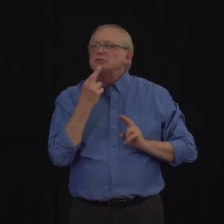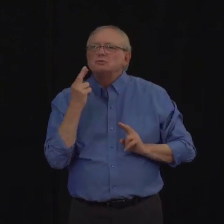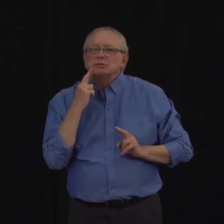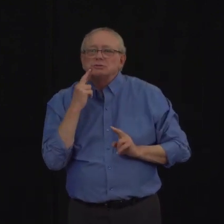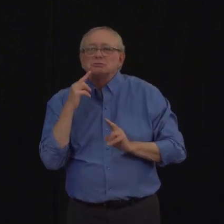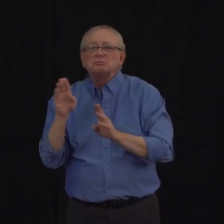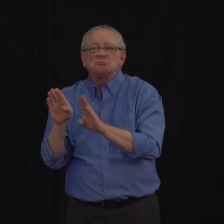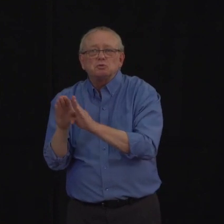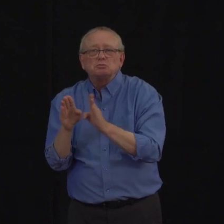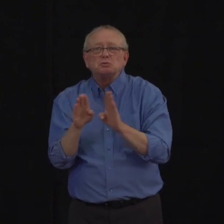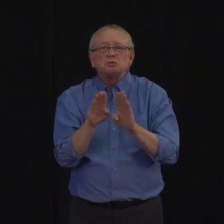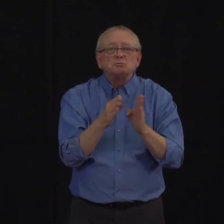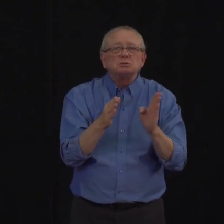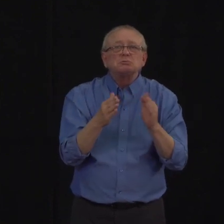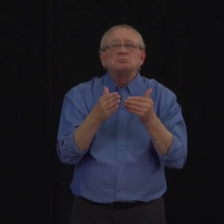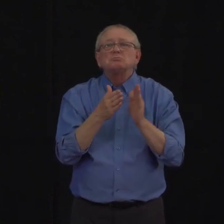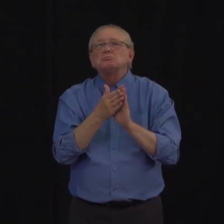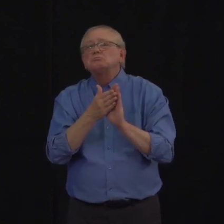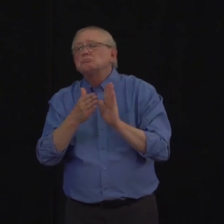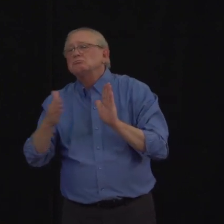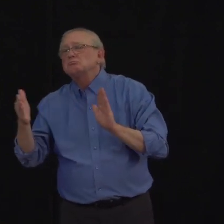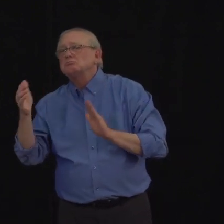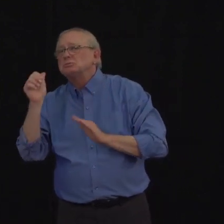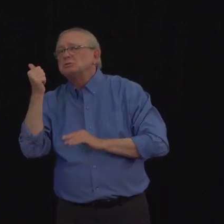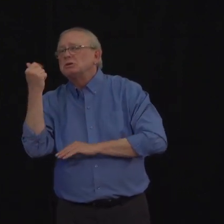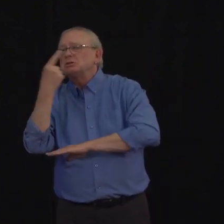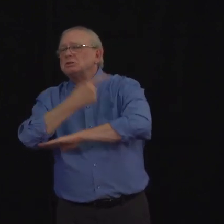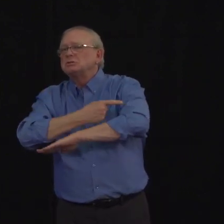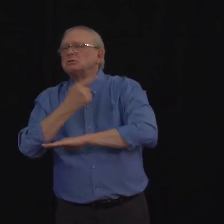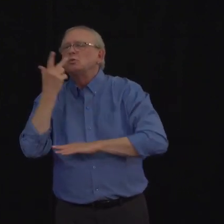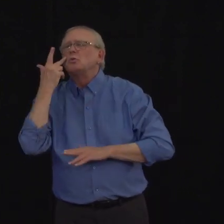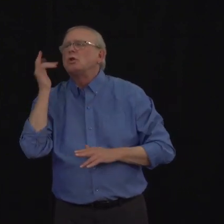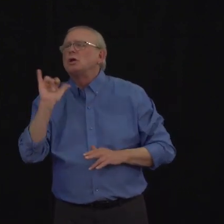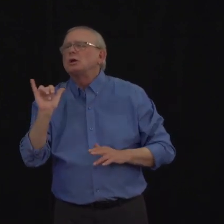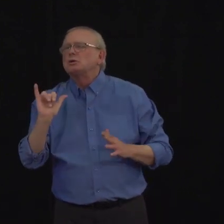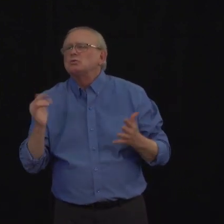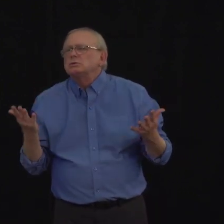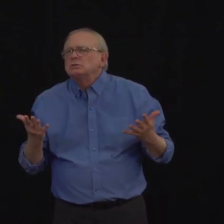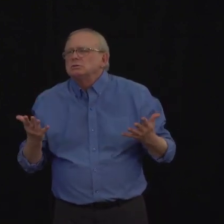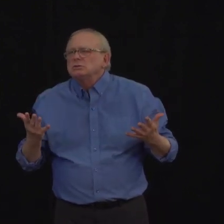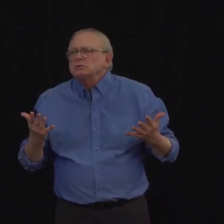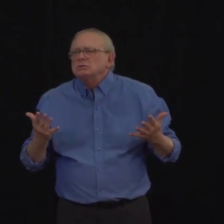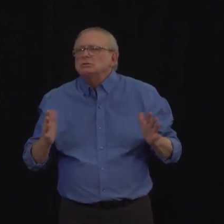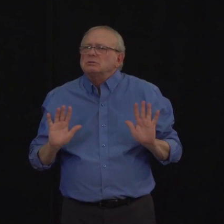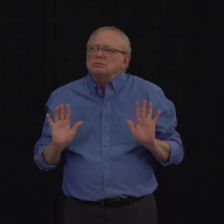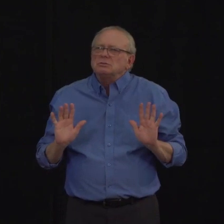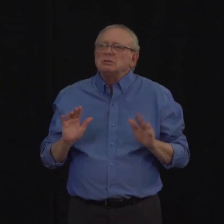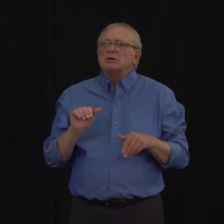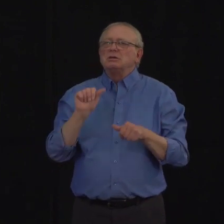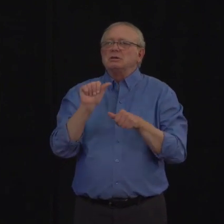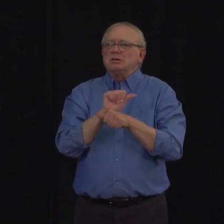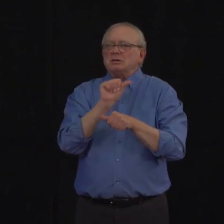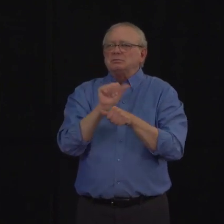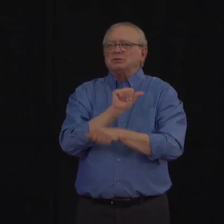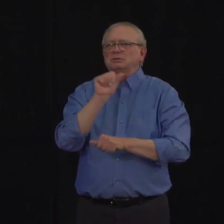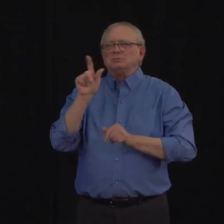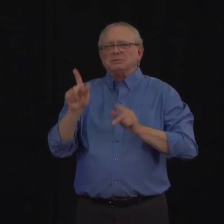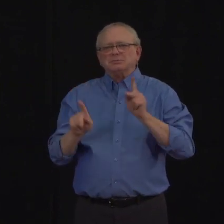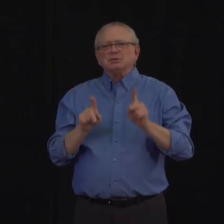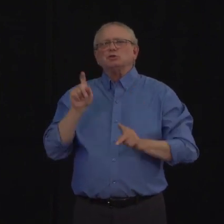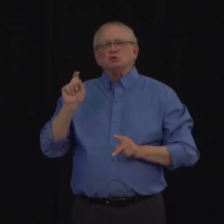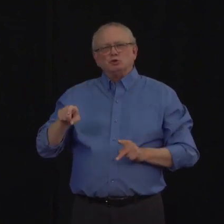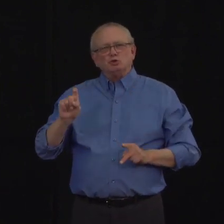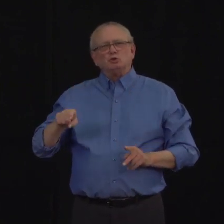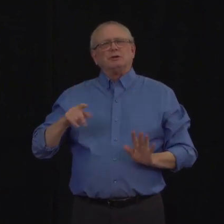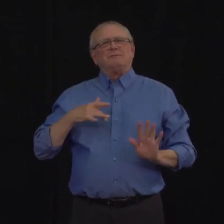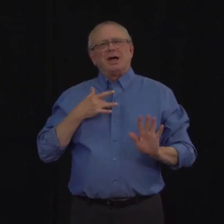impact that has. And again, I think that this should be taken by Albertans as a really excellent sign, and a sign